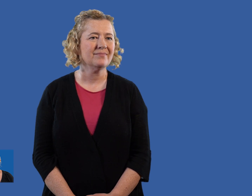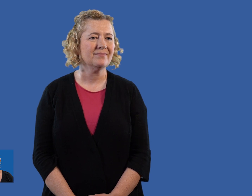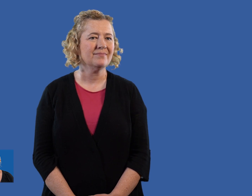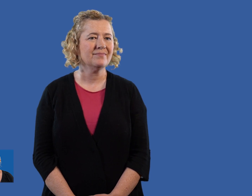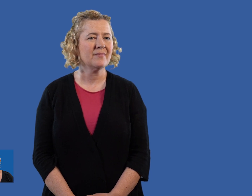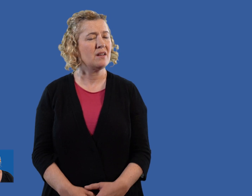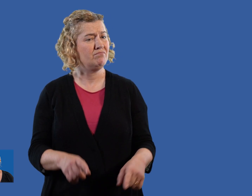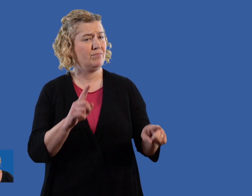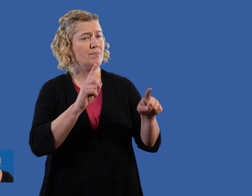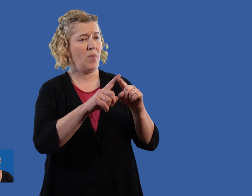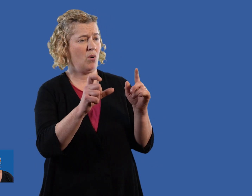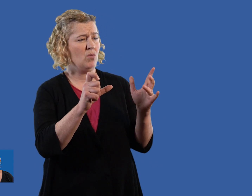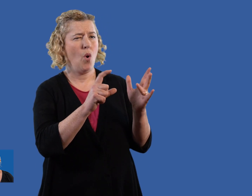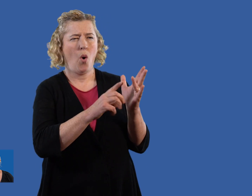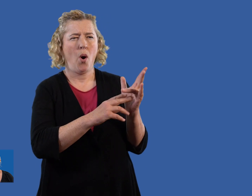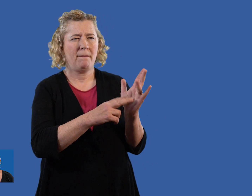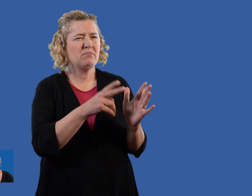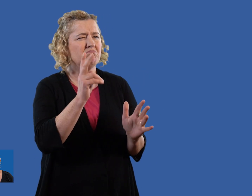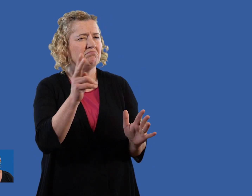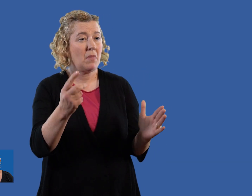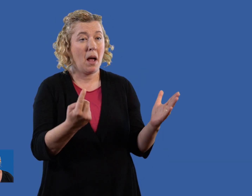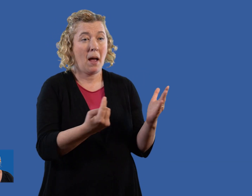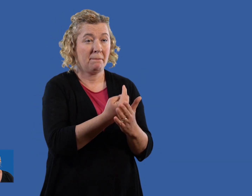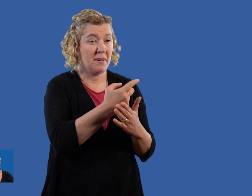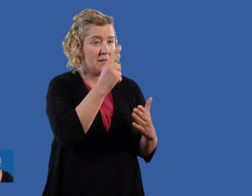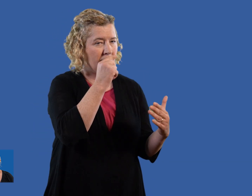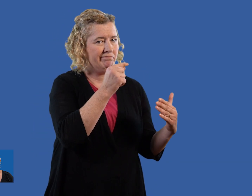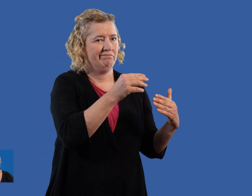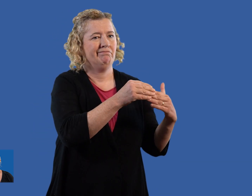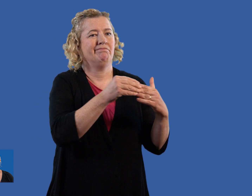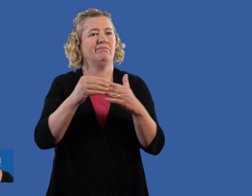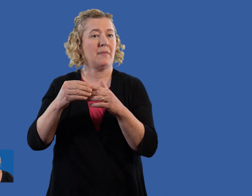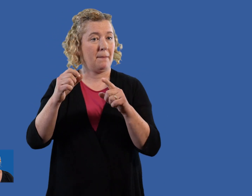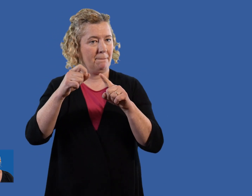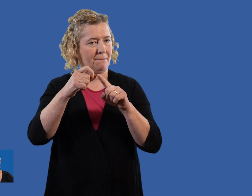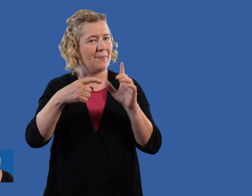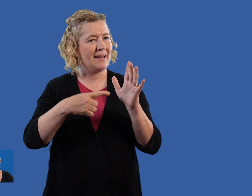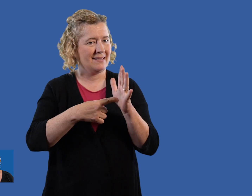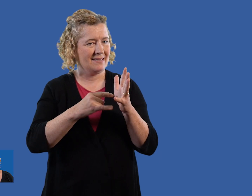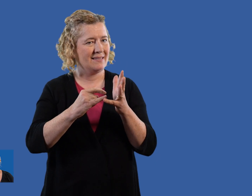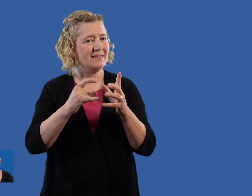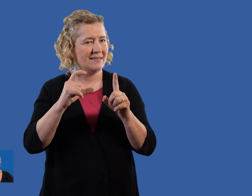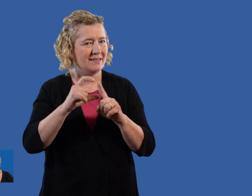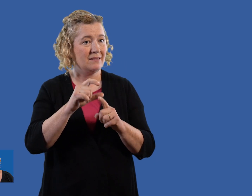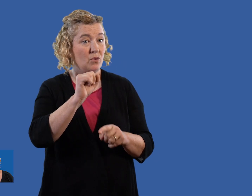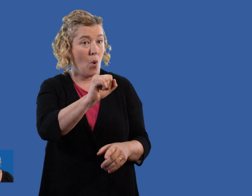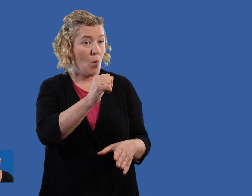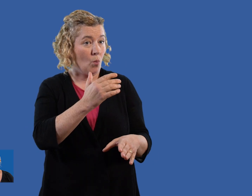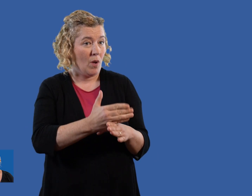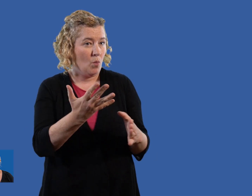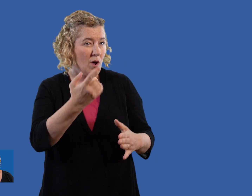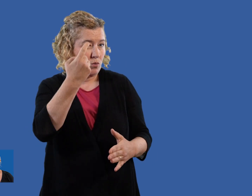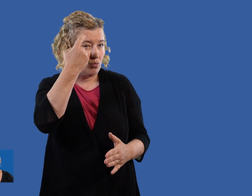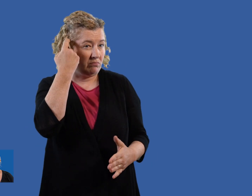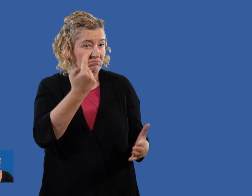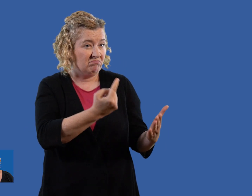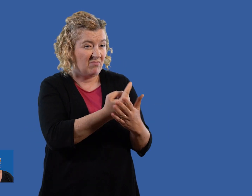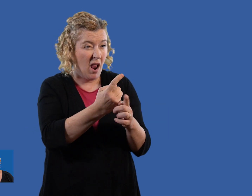Well, the most common events leading to the development of PTSD include working in a job where trauma happens every day. For